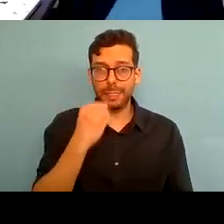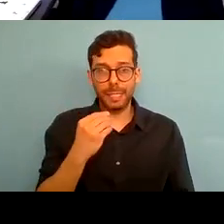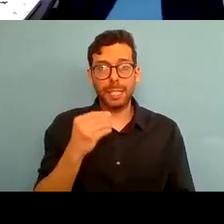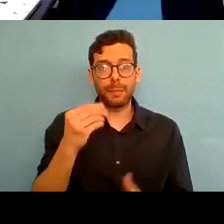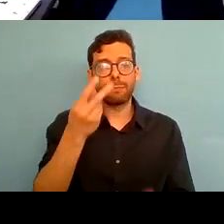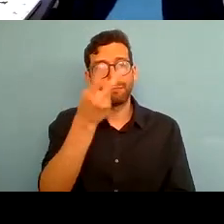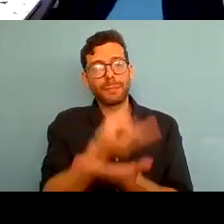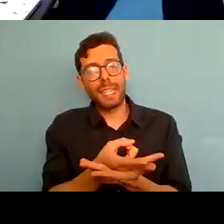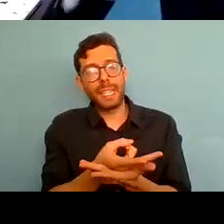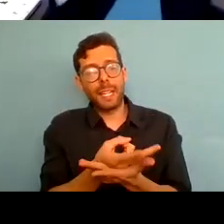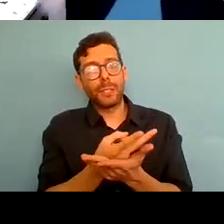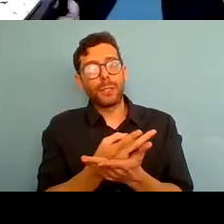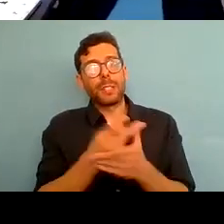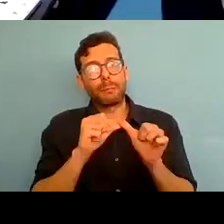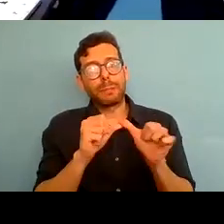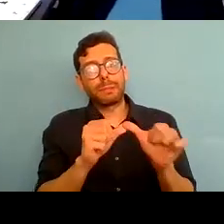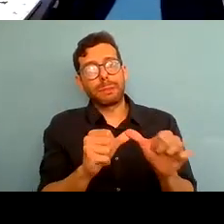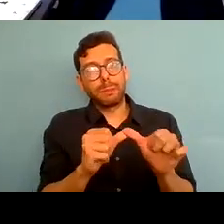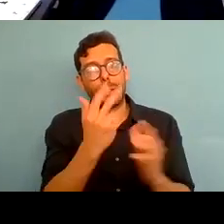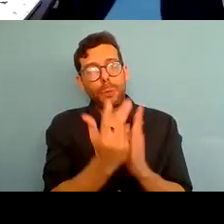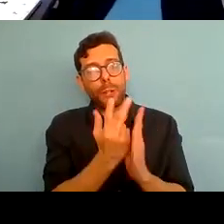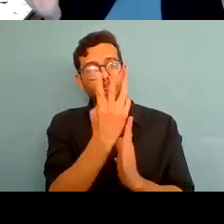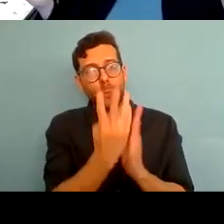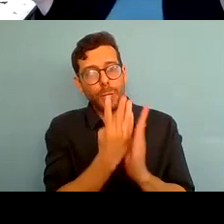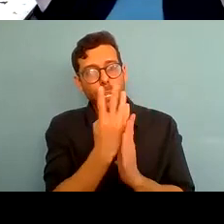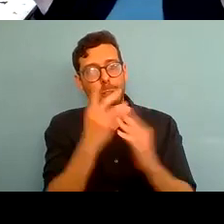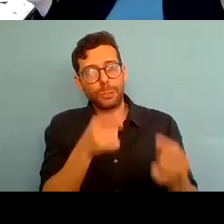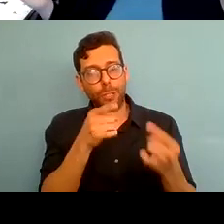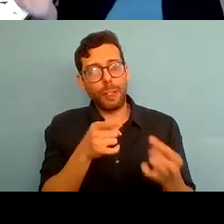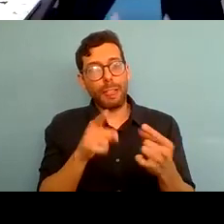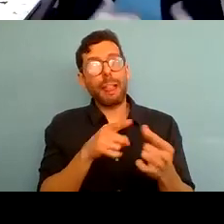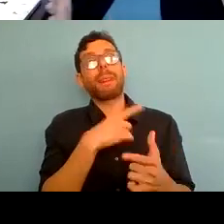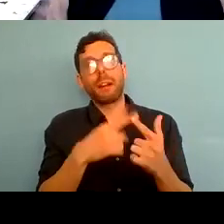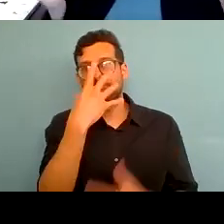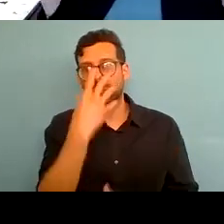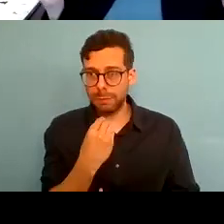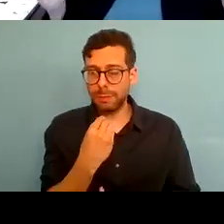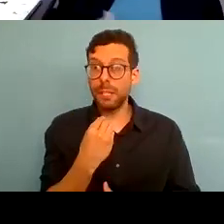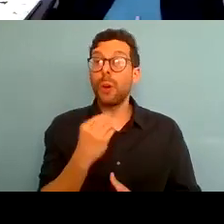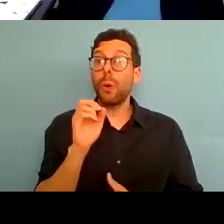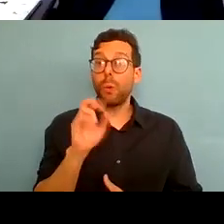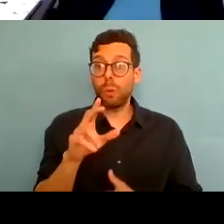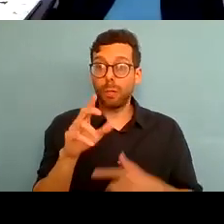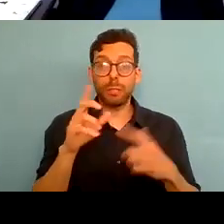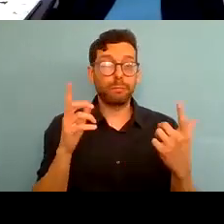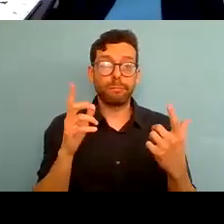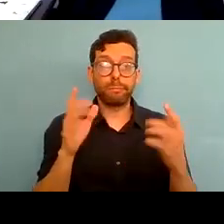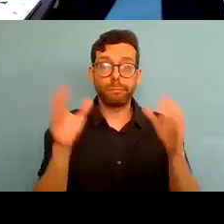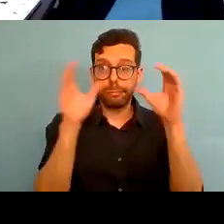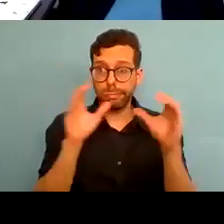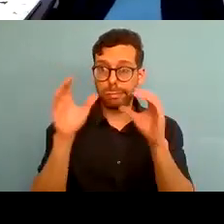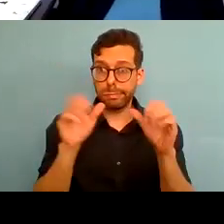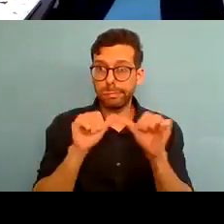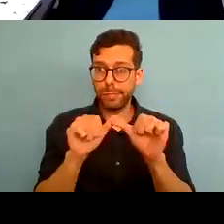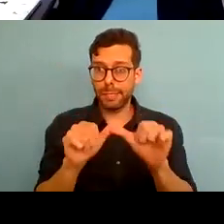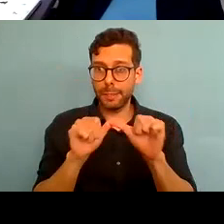fall asleep after 4 hours of fighting it. They fall asleep for 2 hours and they're up for the whole entire next day. Fine, no big deal, and never seems